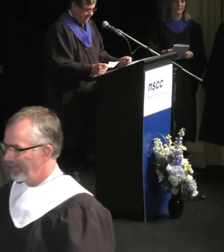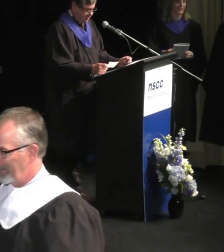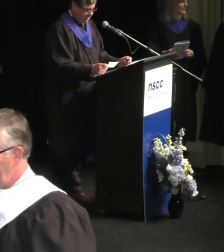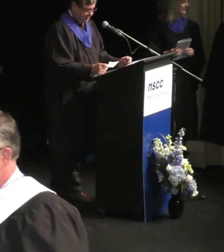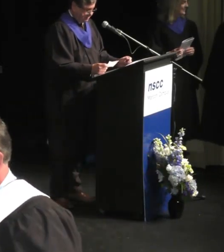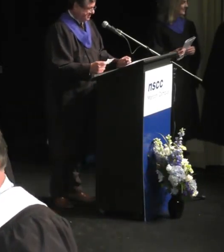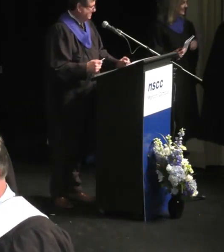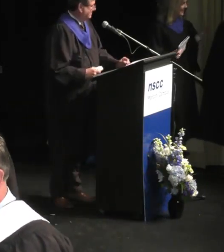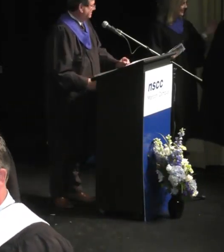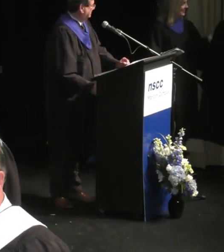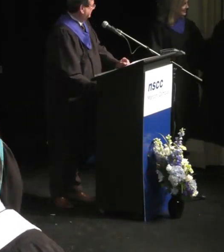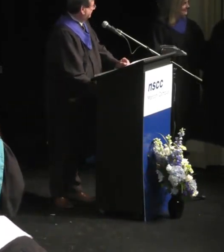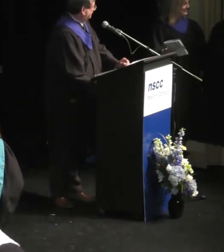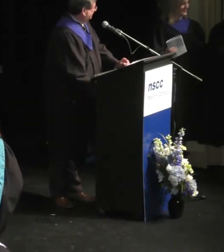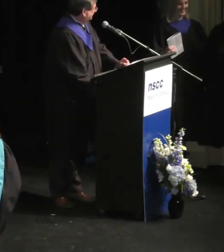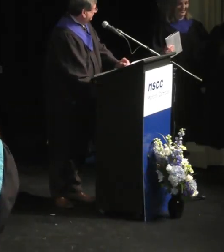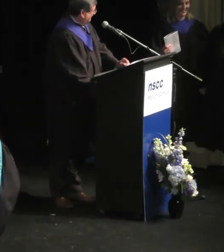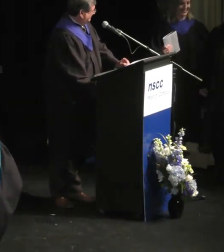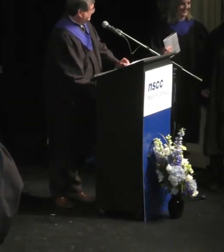Ricky Christmas.